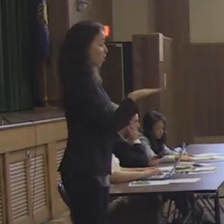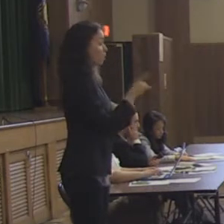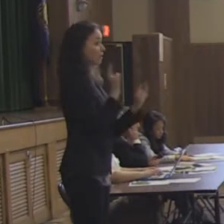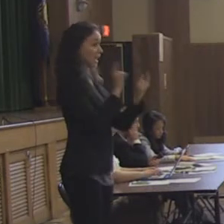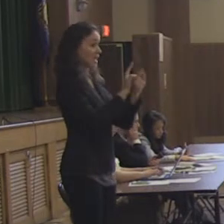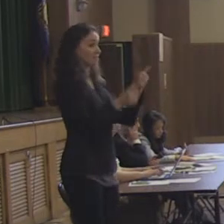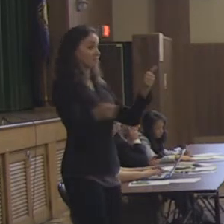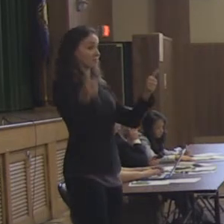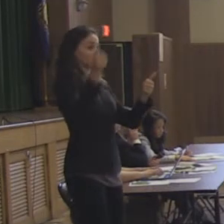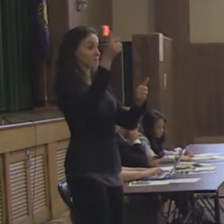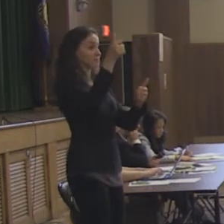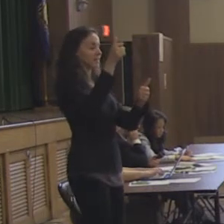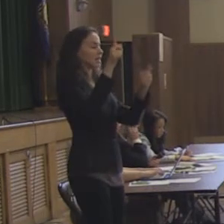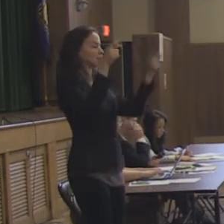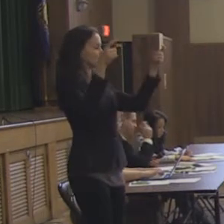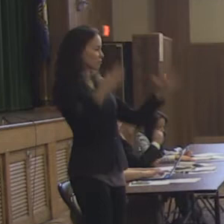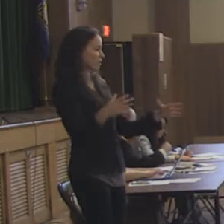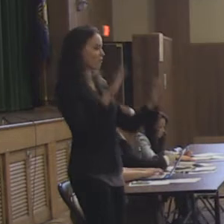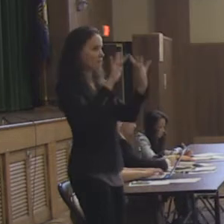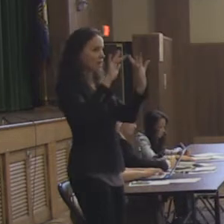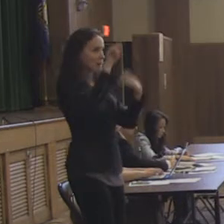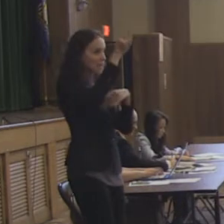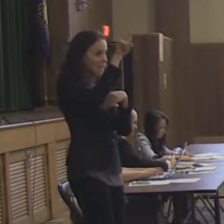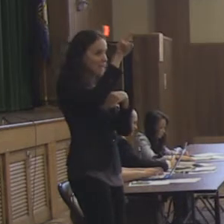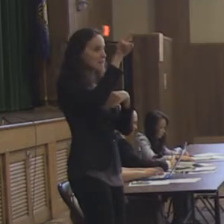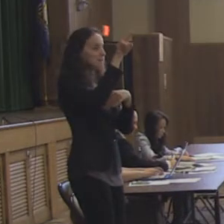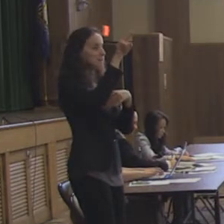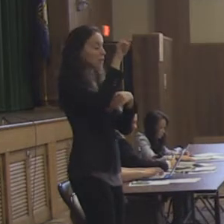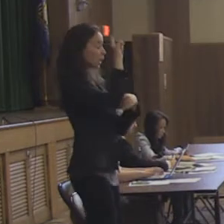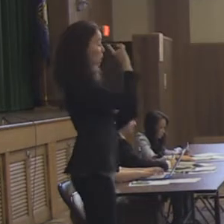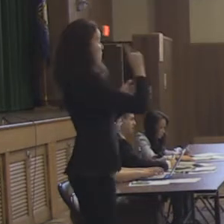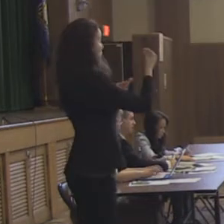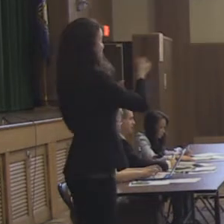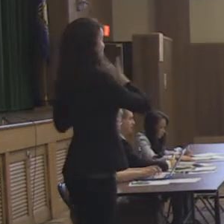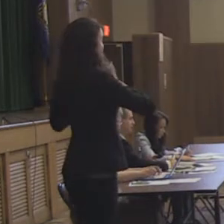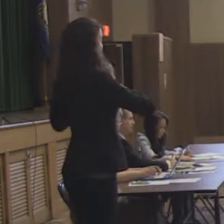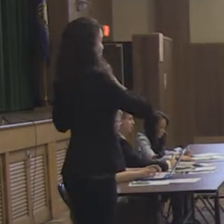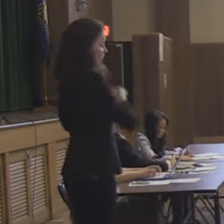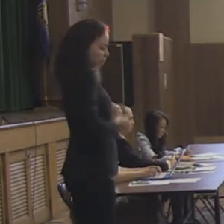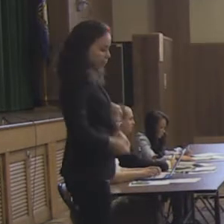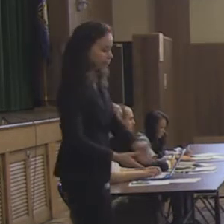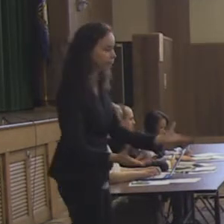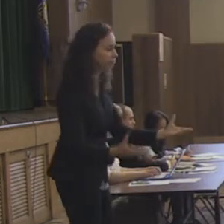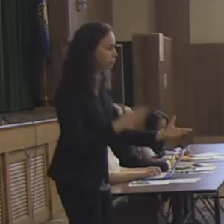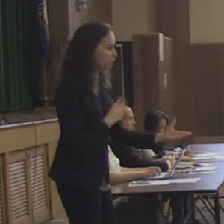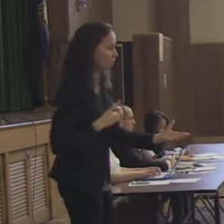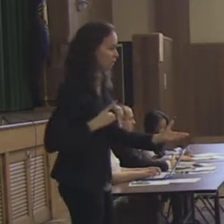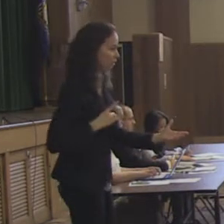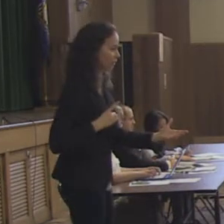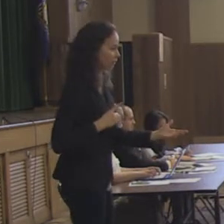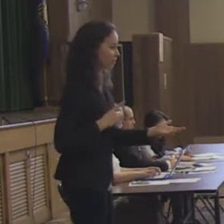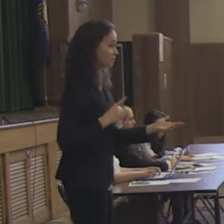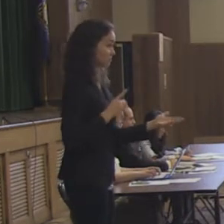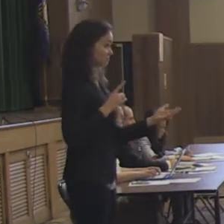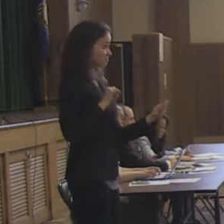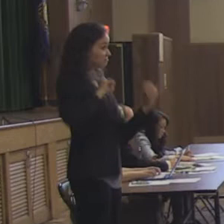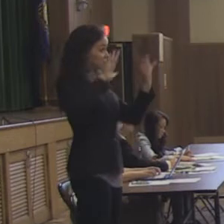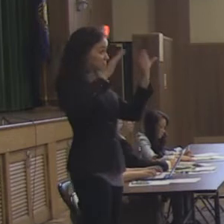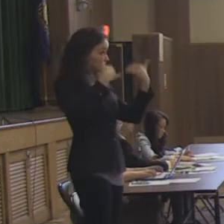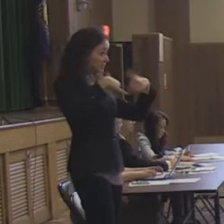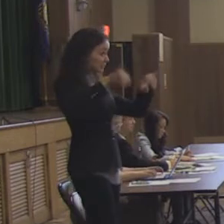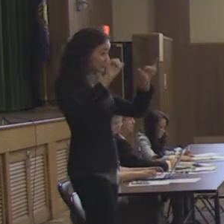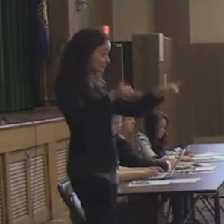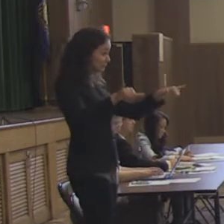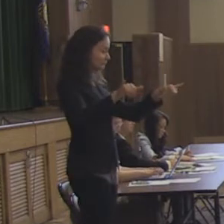administrator of the Behavioral Health Division, who is the front door to comments coming in from the Mental Health Board. Whether that's going to change or not, I have absolutely no